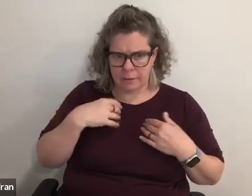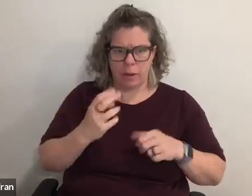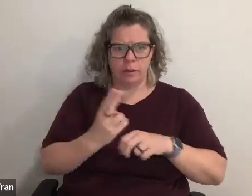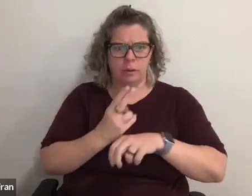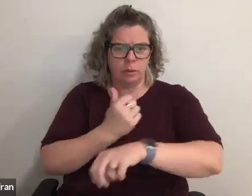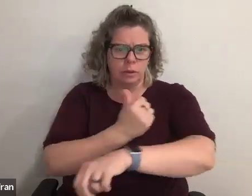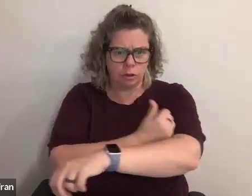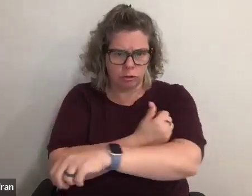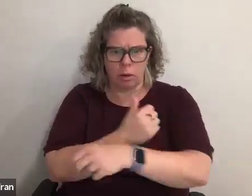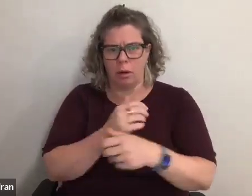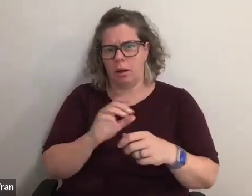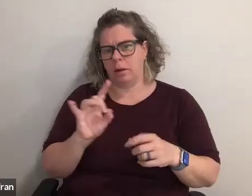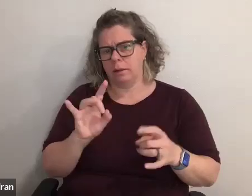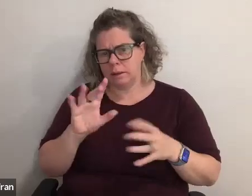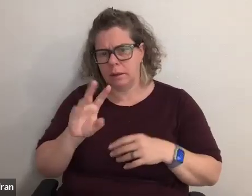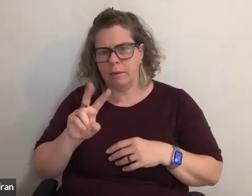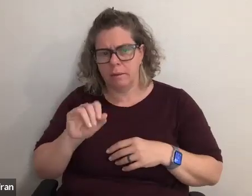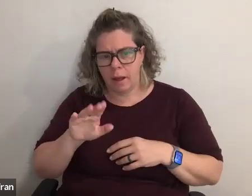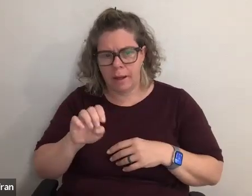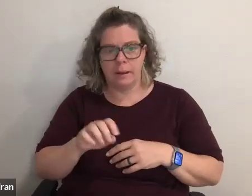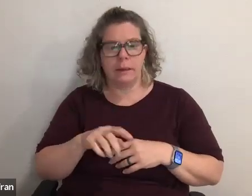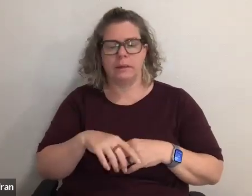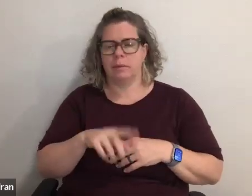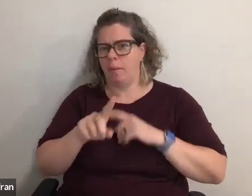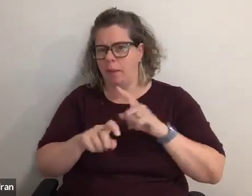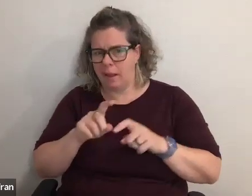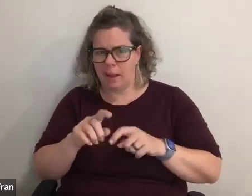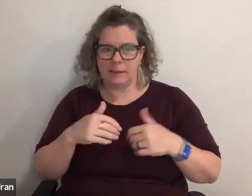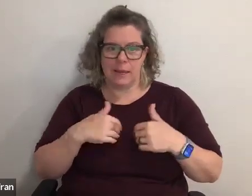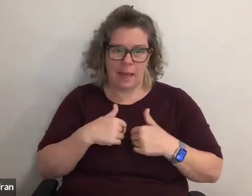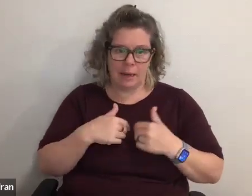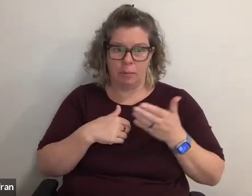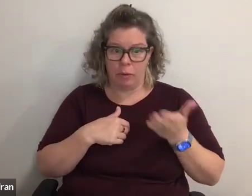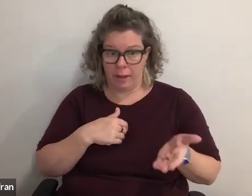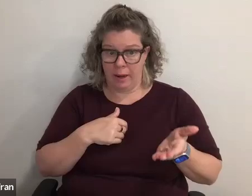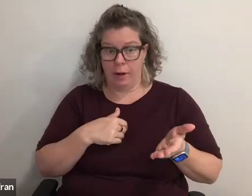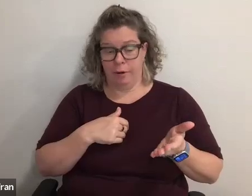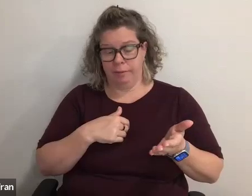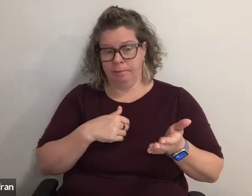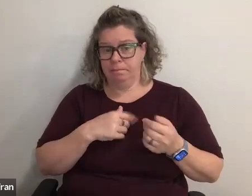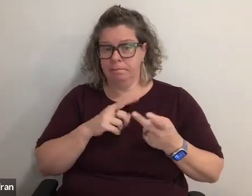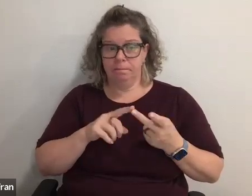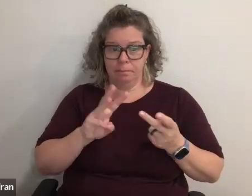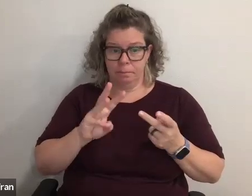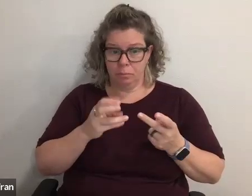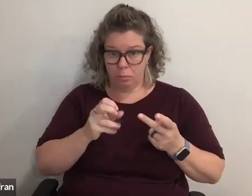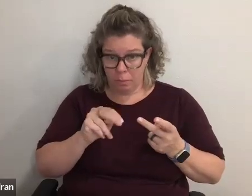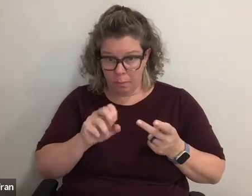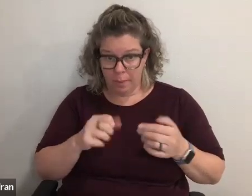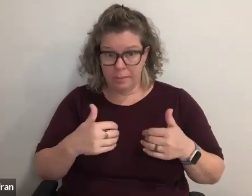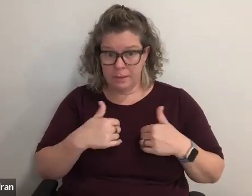violence? And then we'll look at, are there weapons present, or are there animals present that we should be worried about? We'll